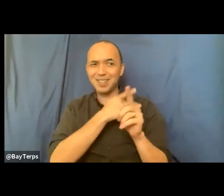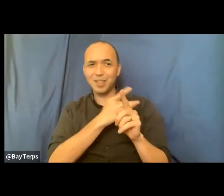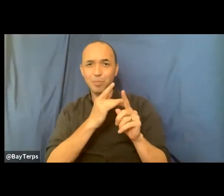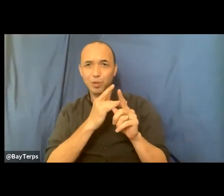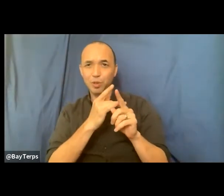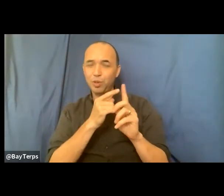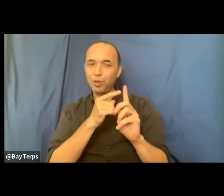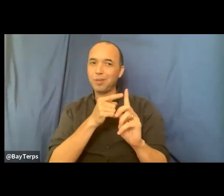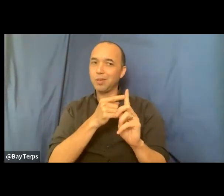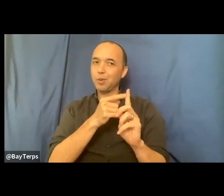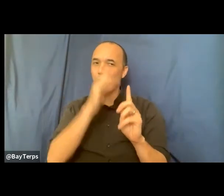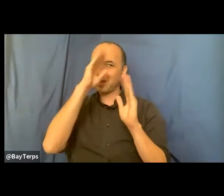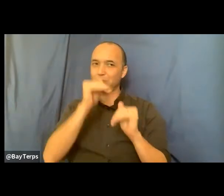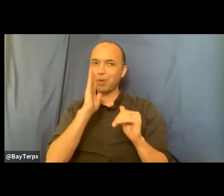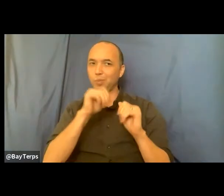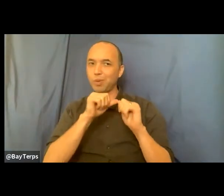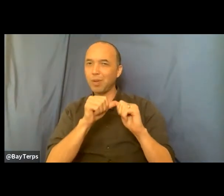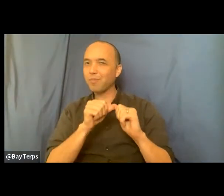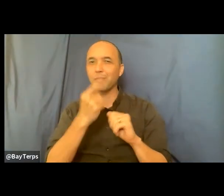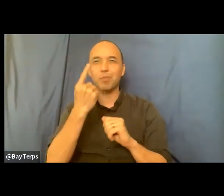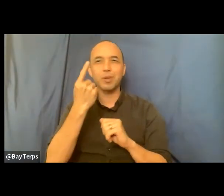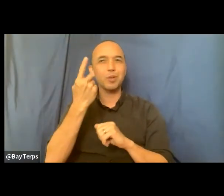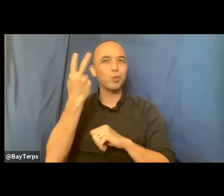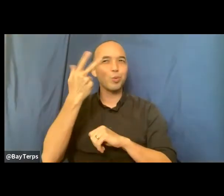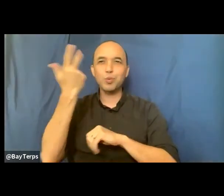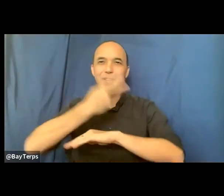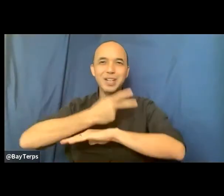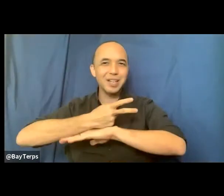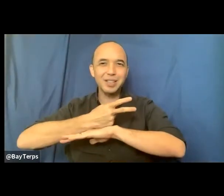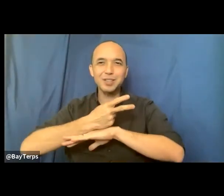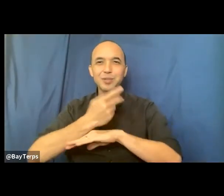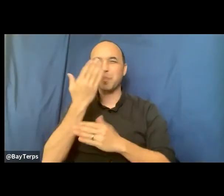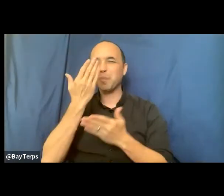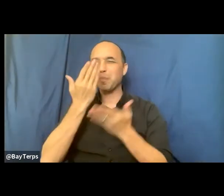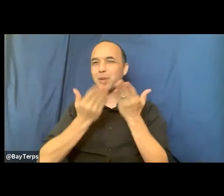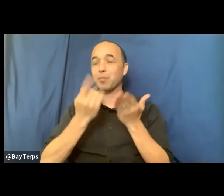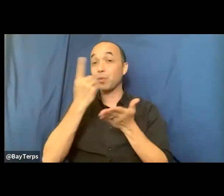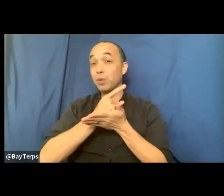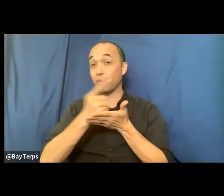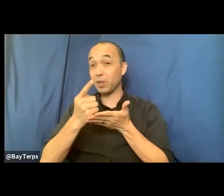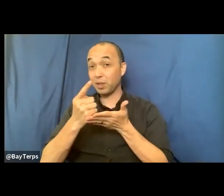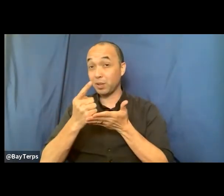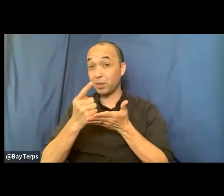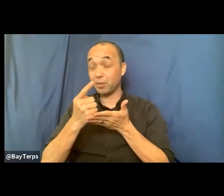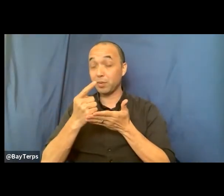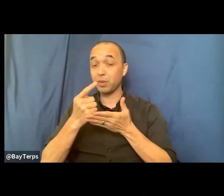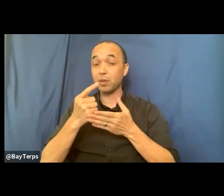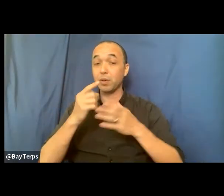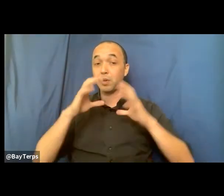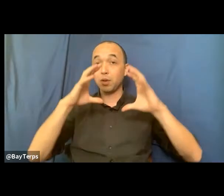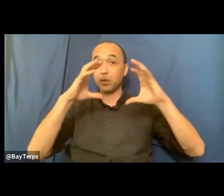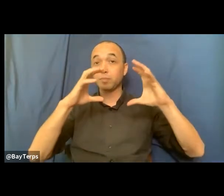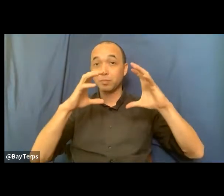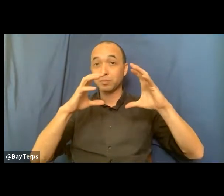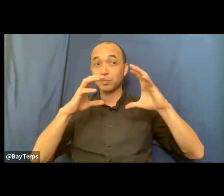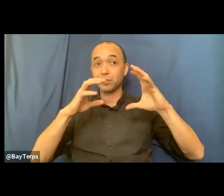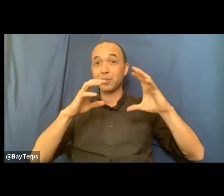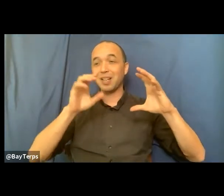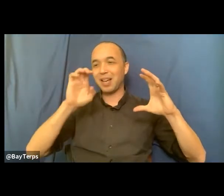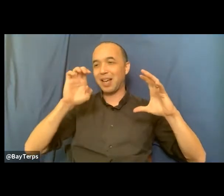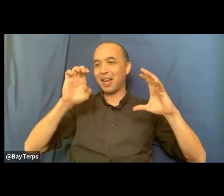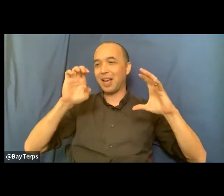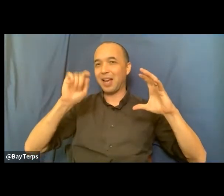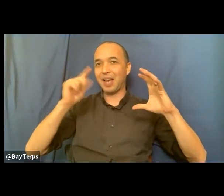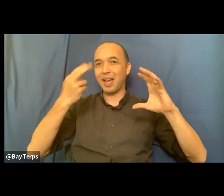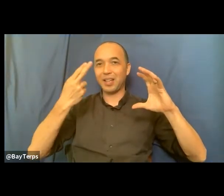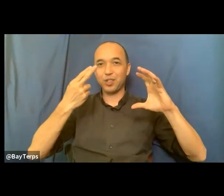week tops. The etching designs and the sculpted designs actually last a little bit longer. We typically can get a week out of them, but